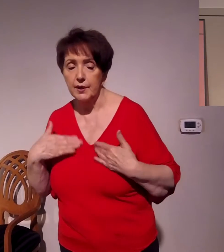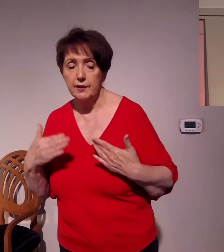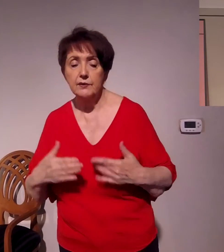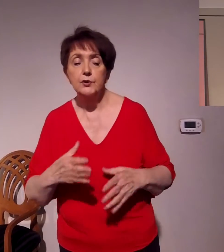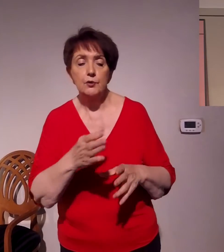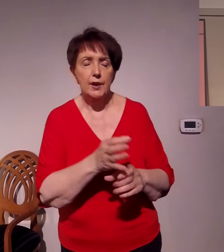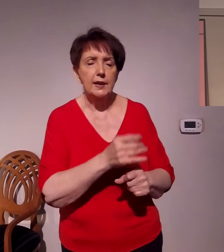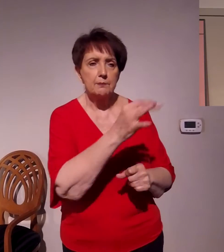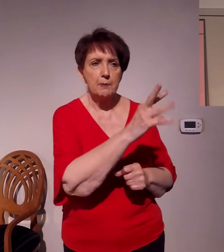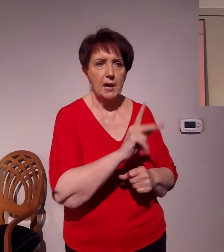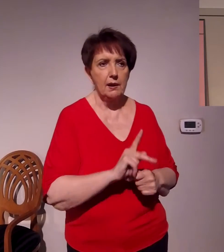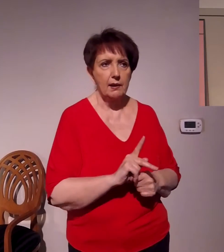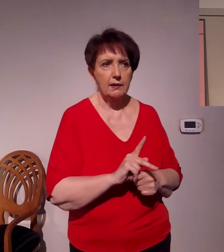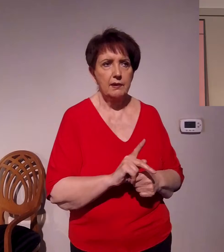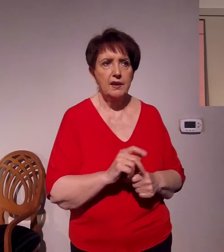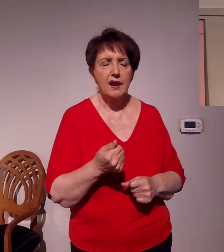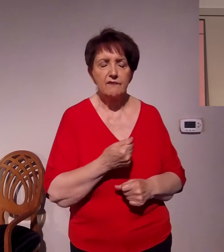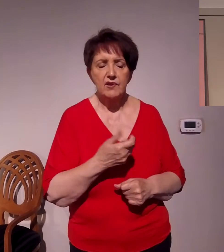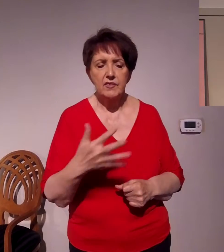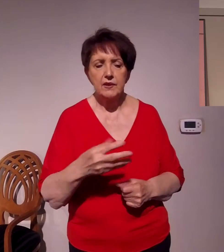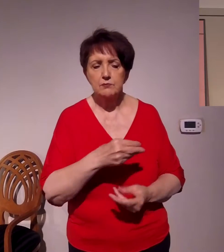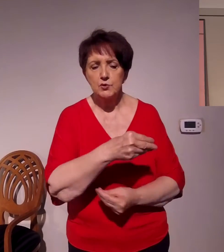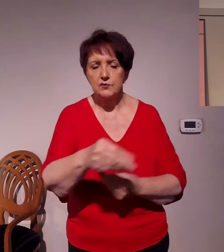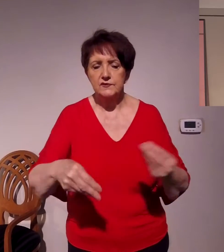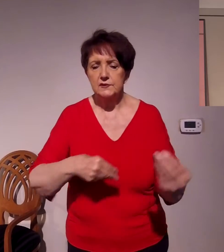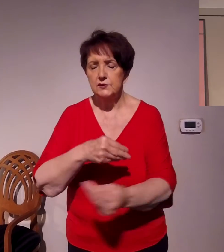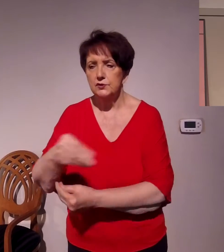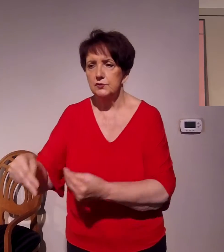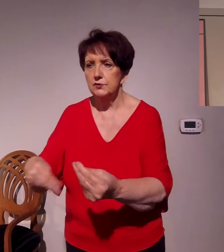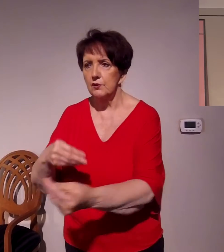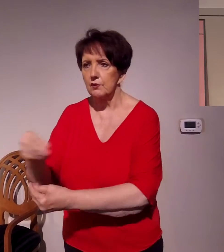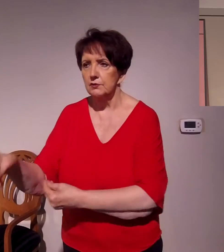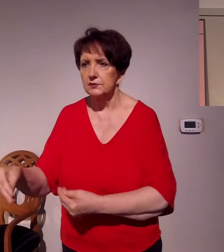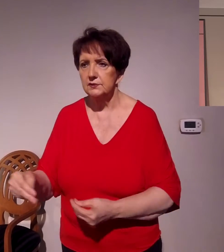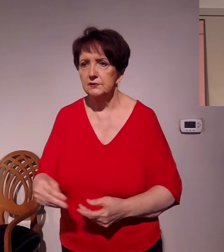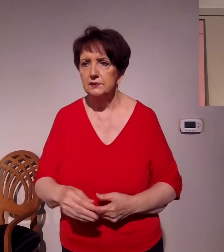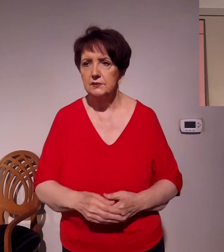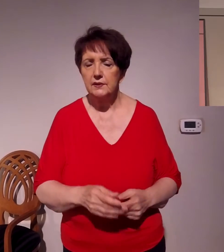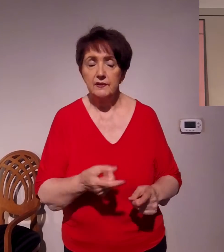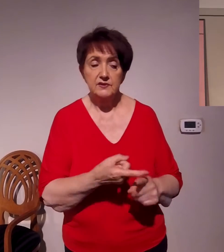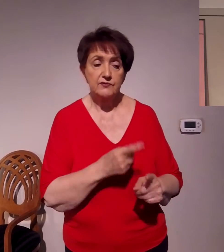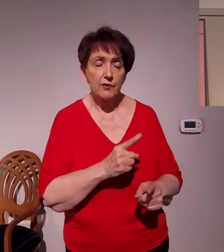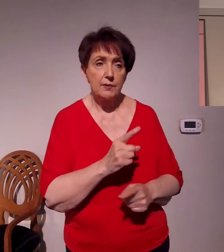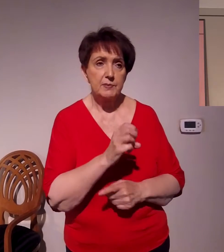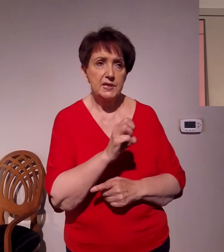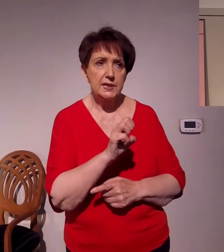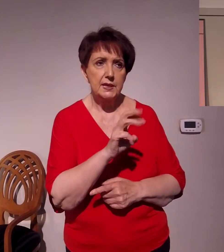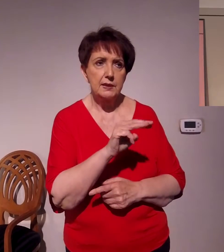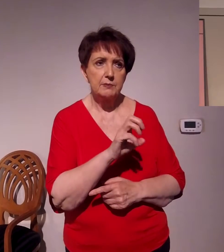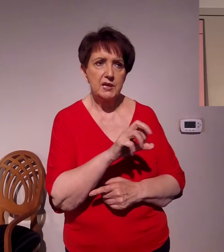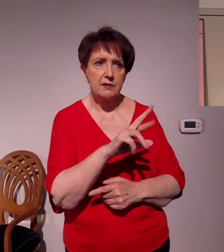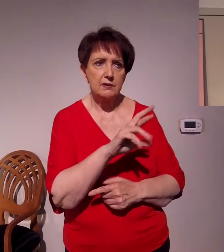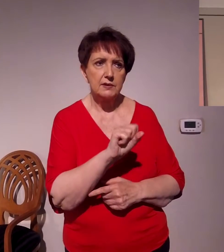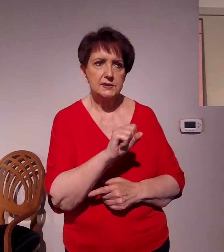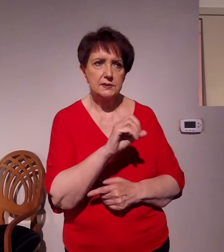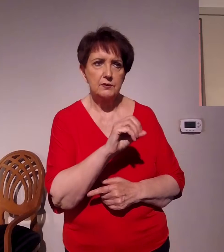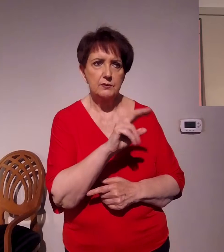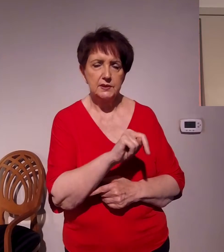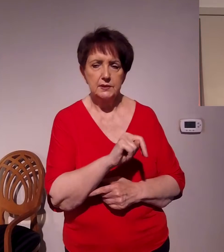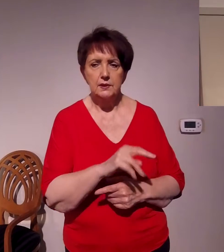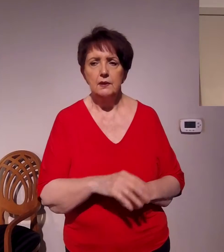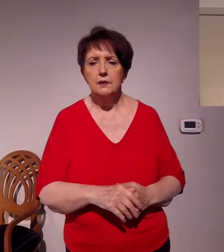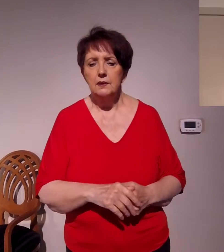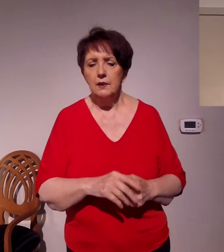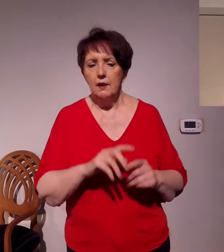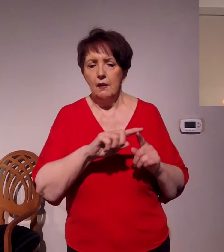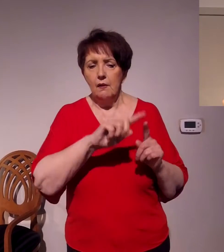Everything moves in circles. That's actually from Emerson. In cycles of cause